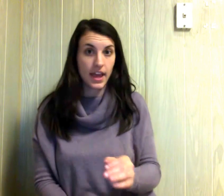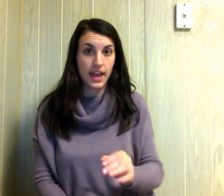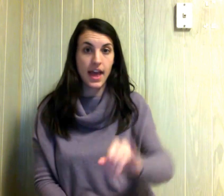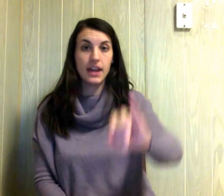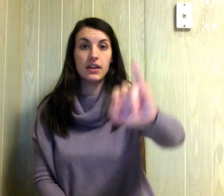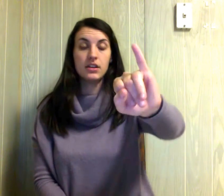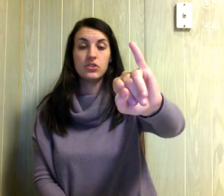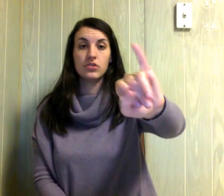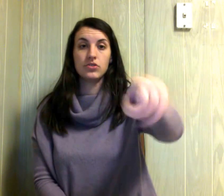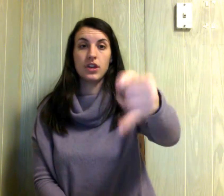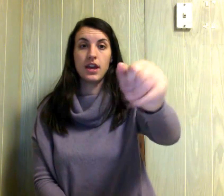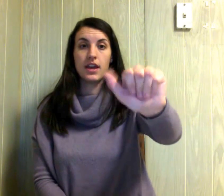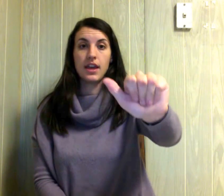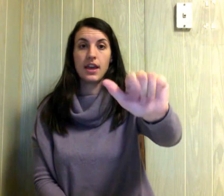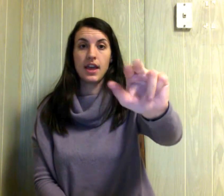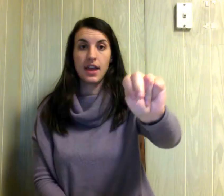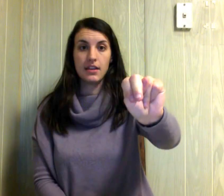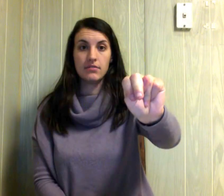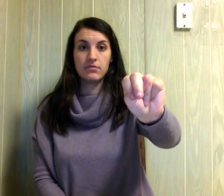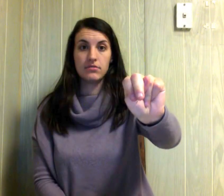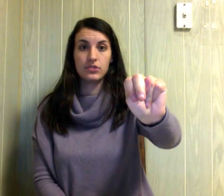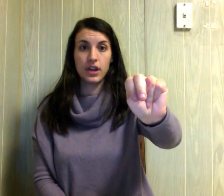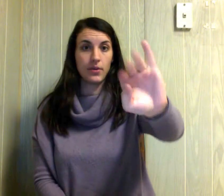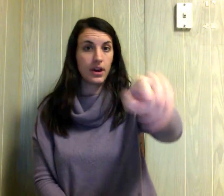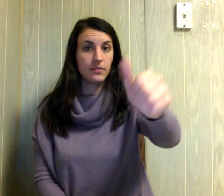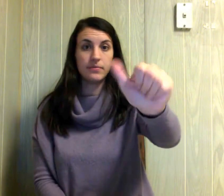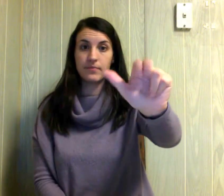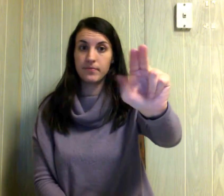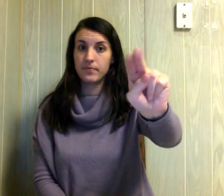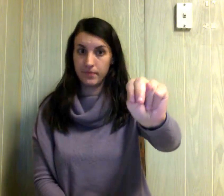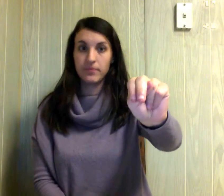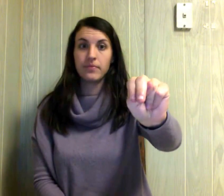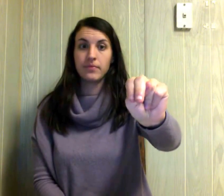Jan. So Jan, January.